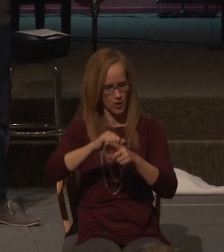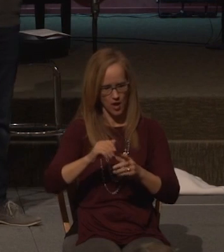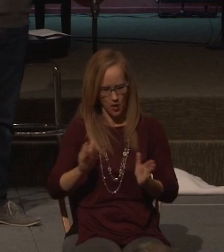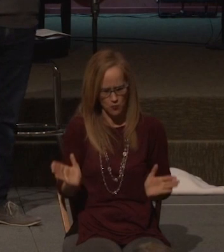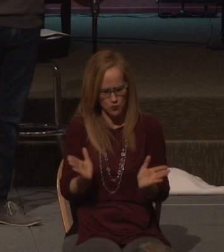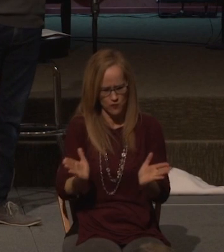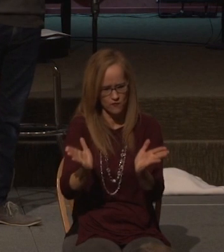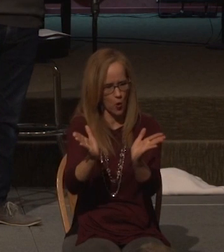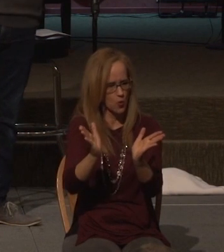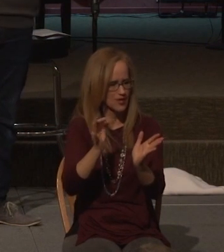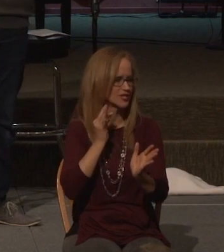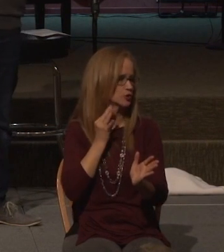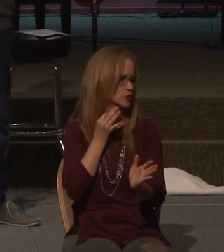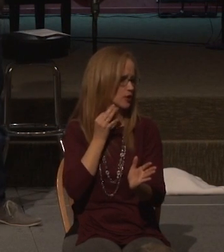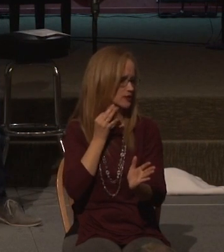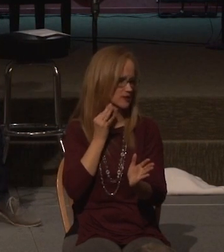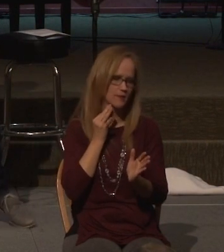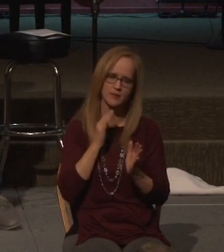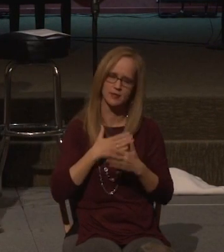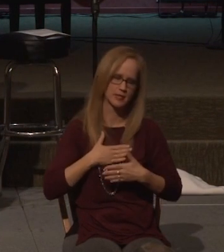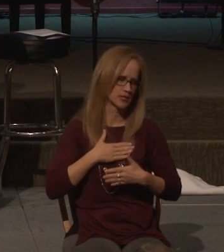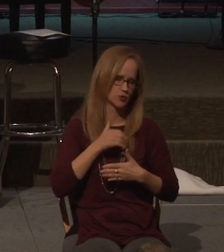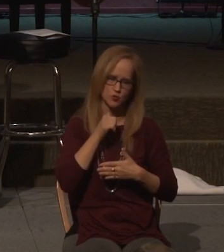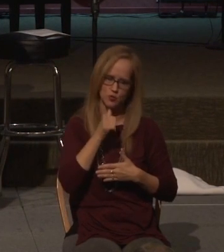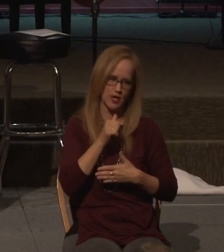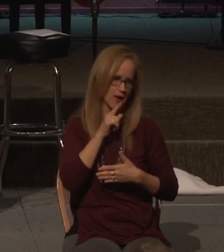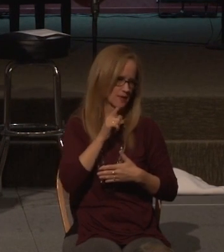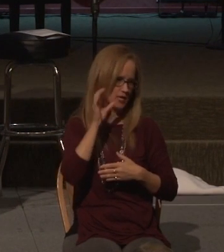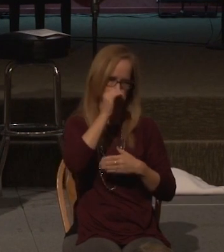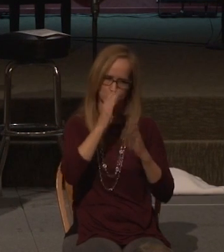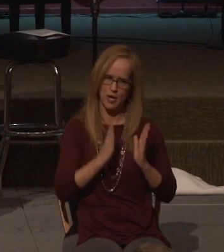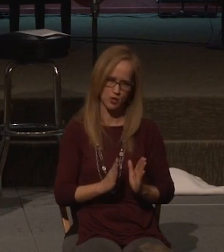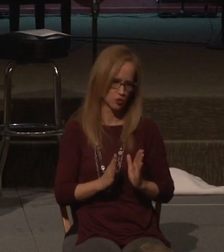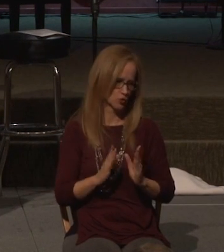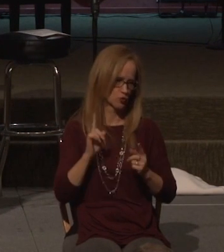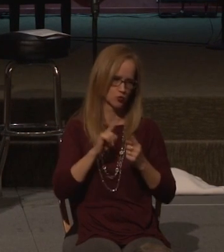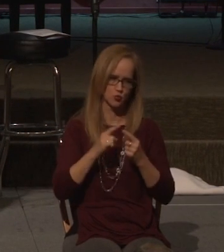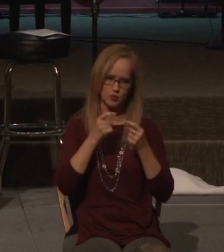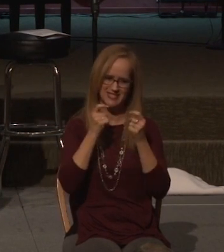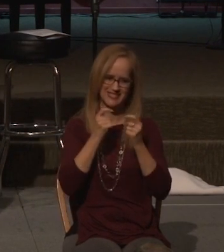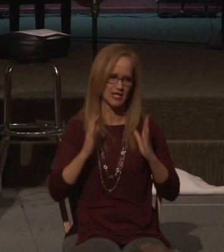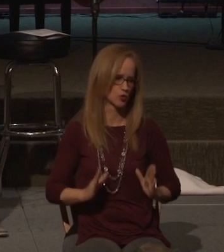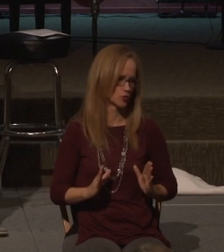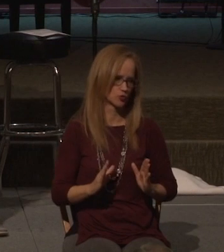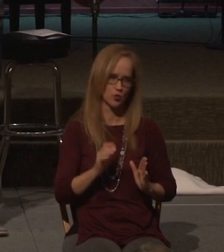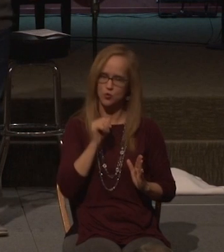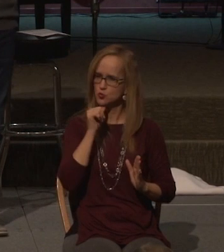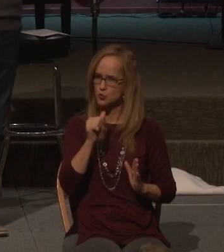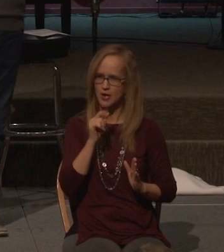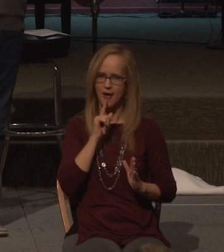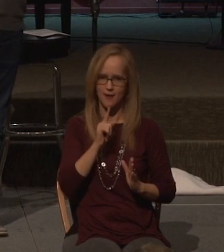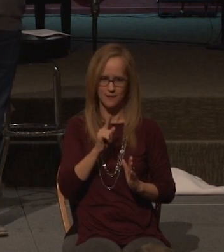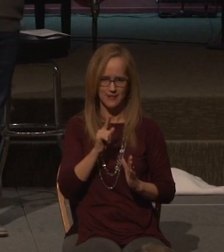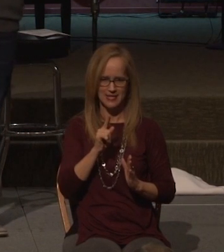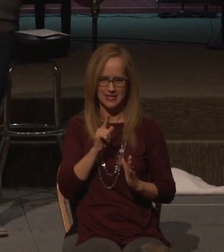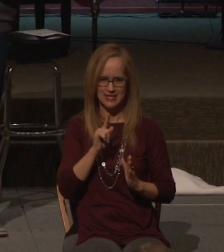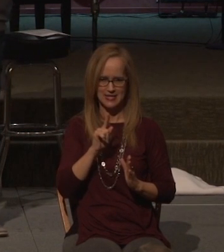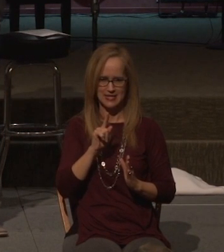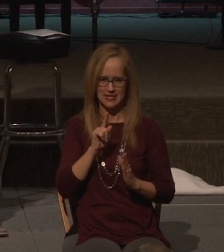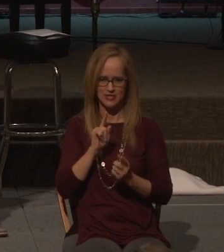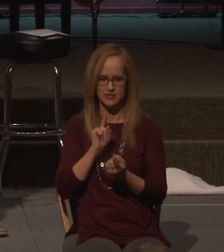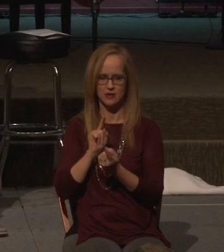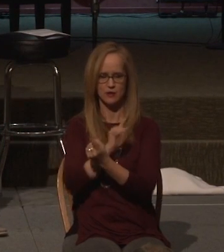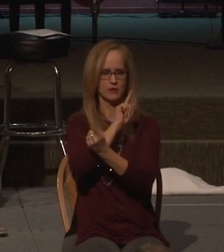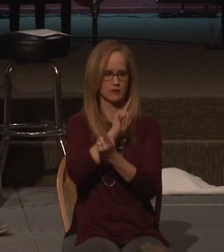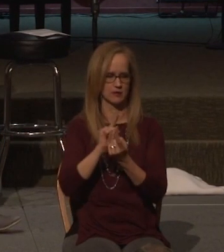curiosity. Just please, do not be a stranger to sinners. Do not be an acquaintance to